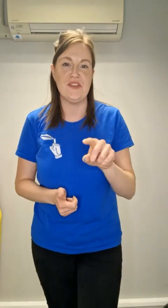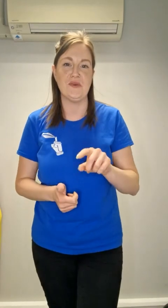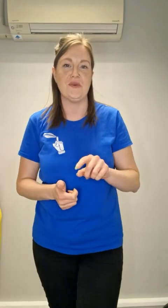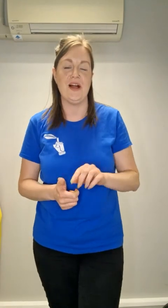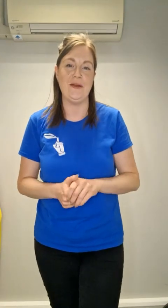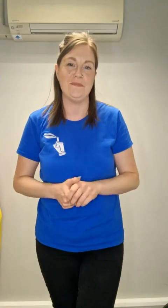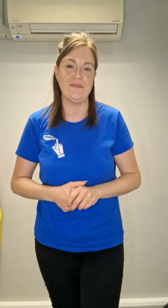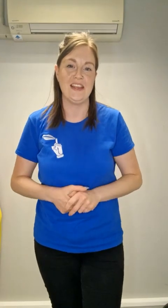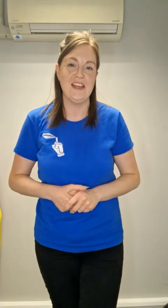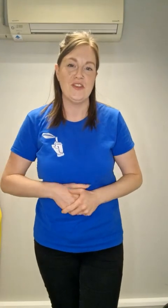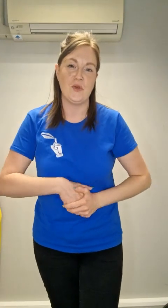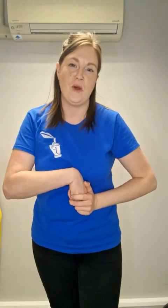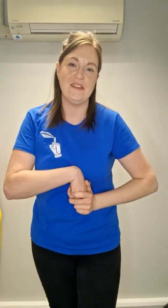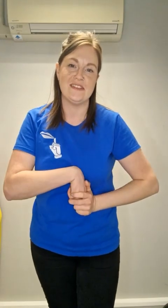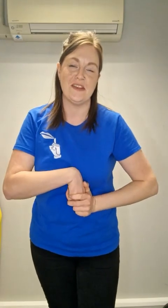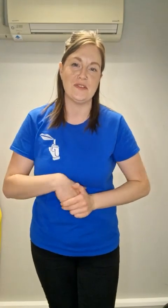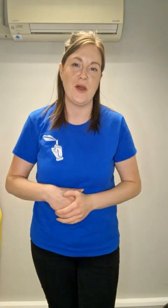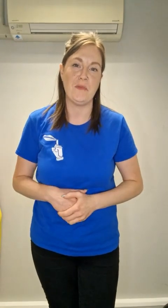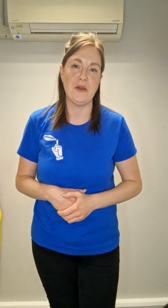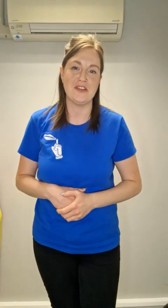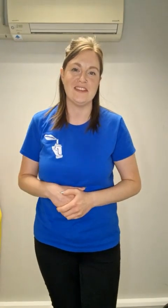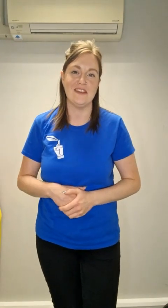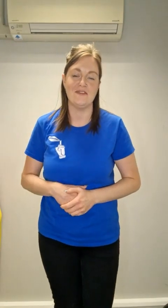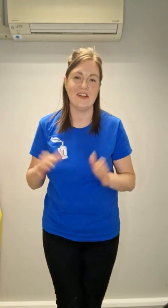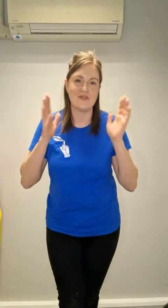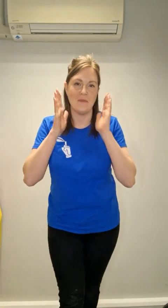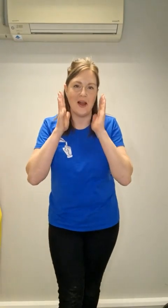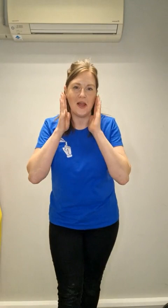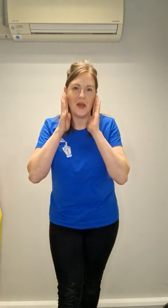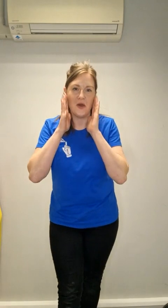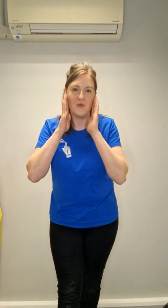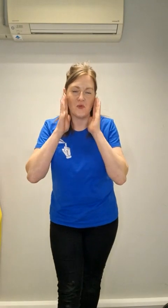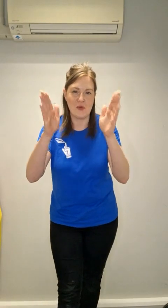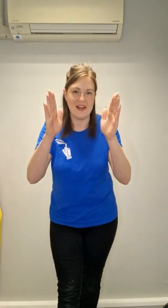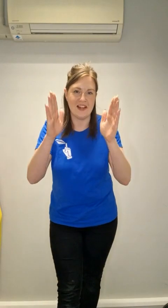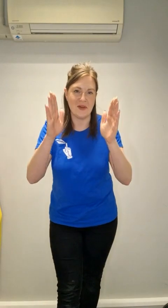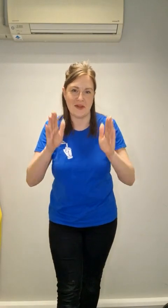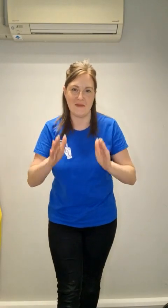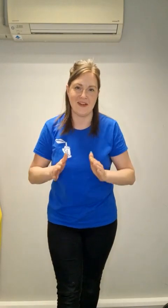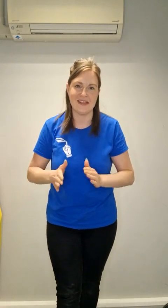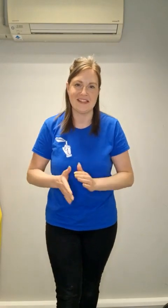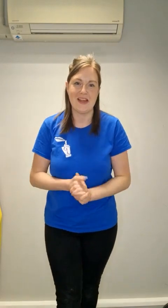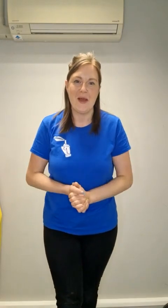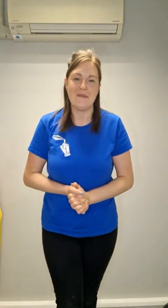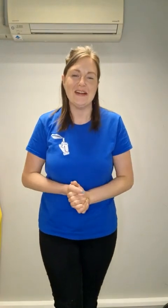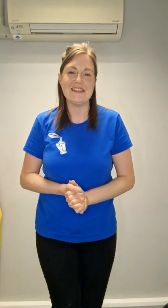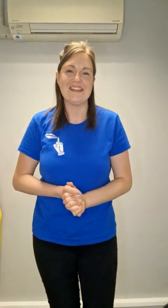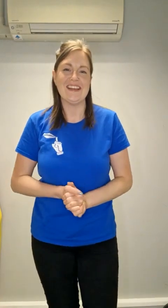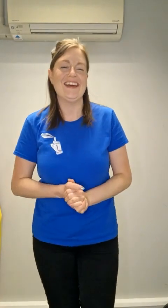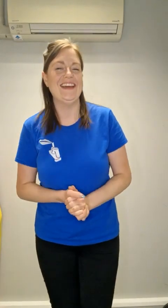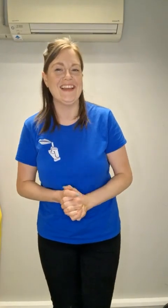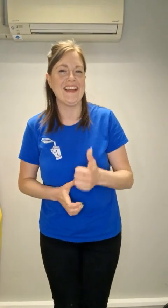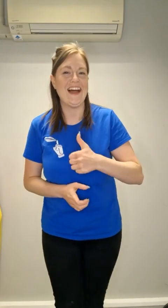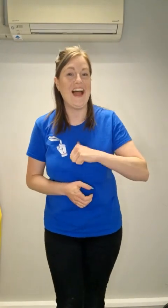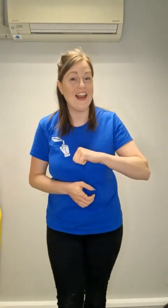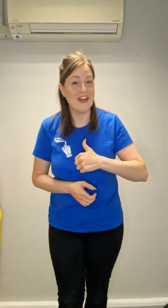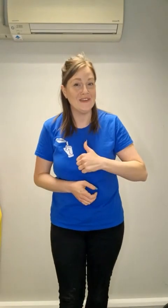your comments and stuff. So I apologise in advance for my really close-up face. But hello